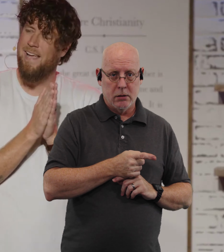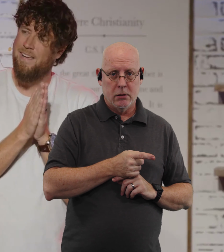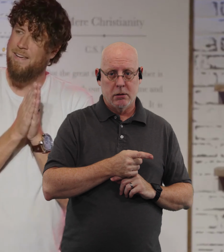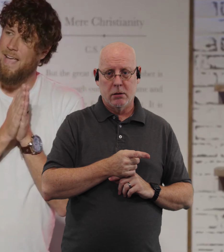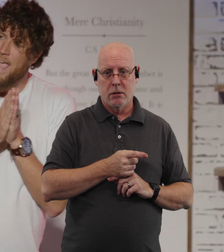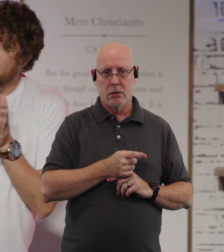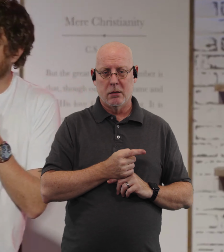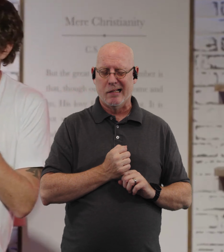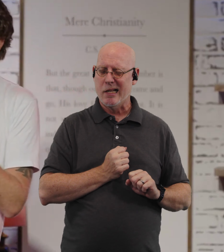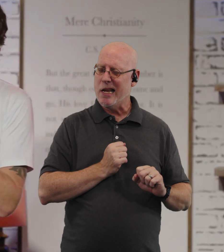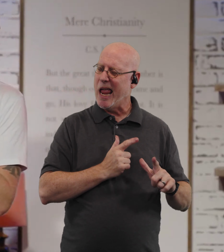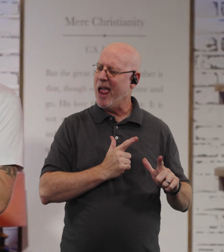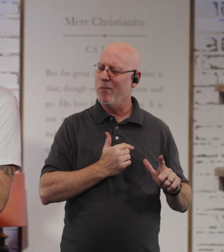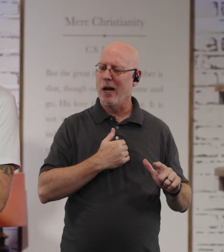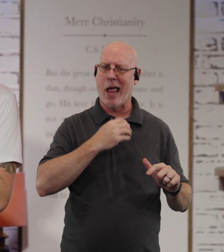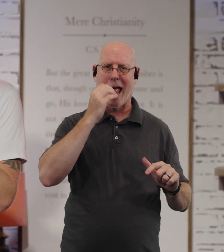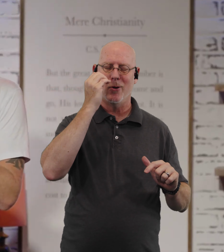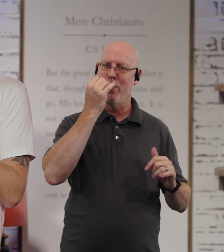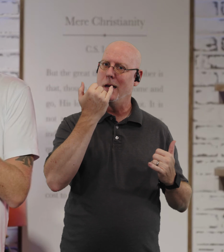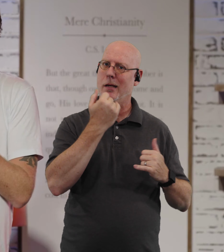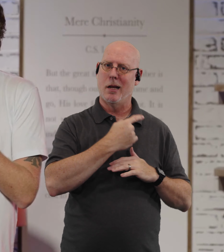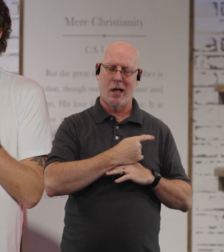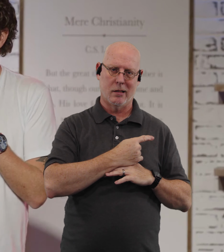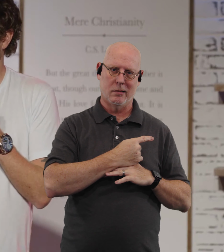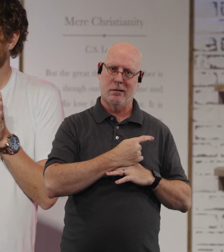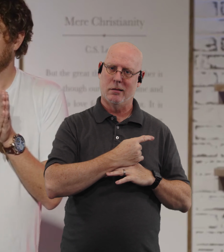because everyone has an opinion today.